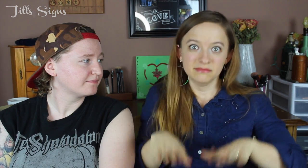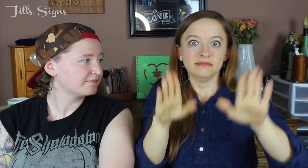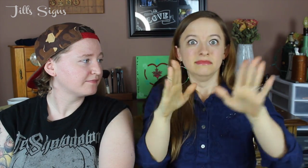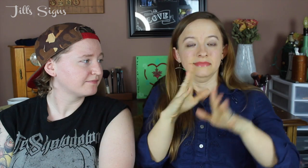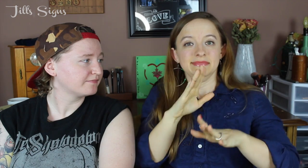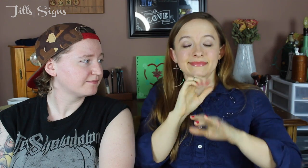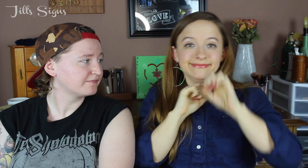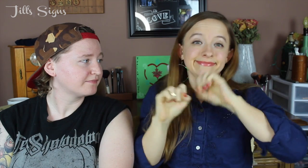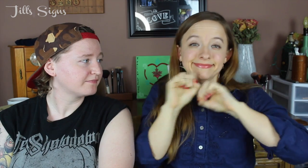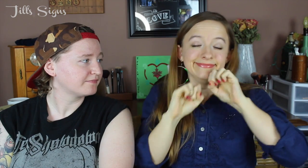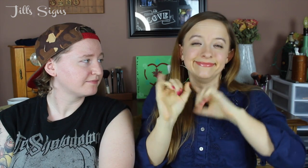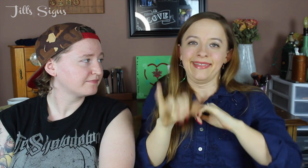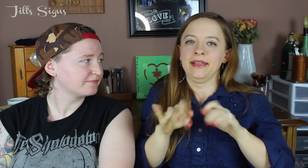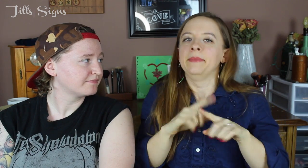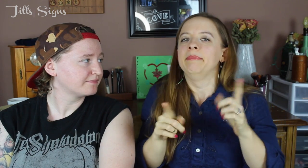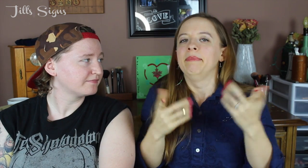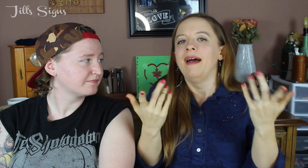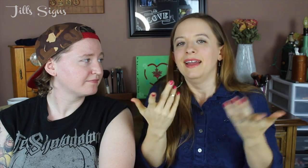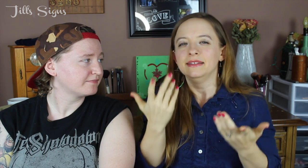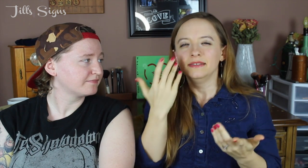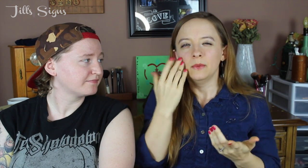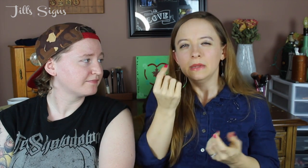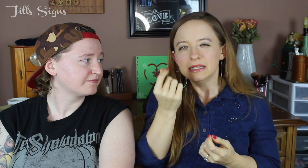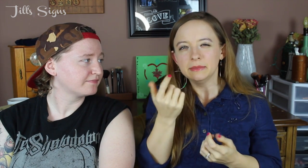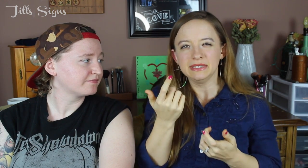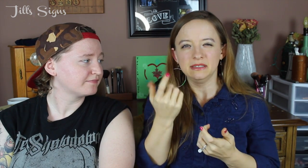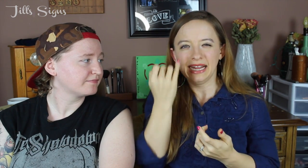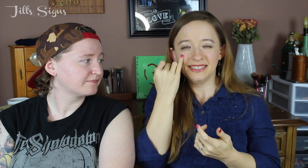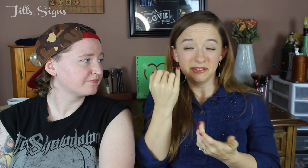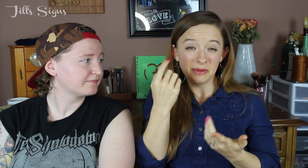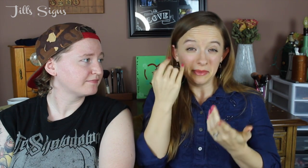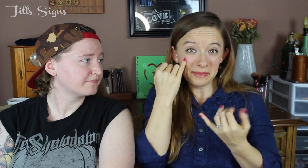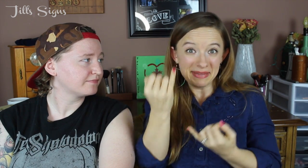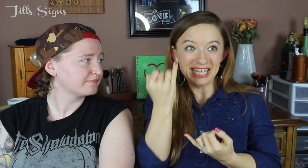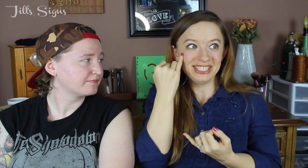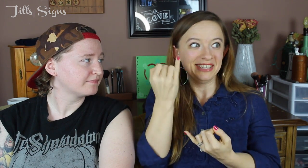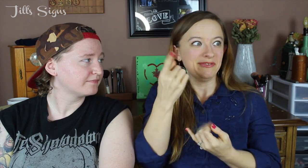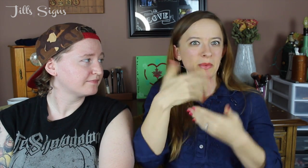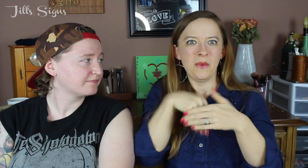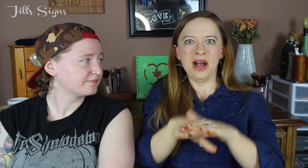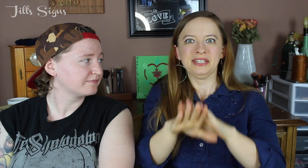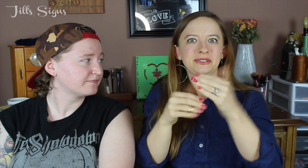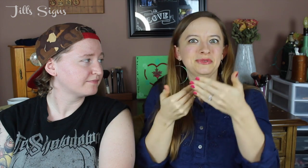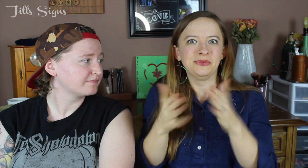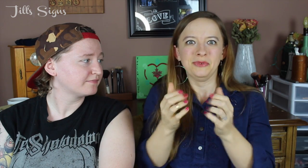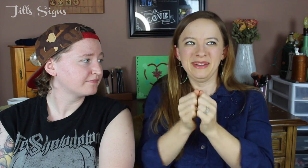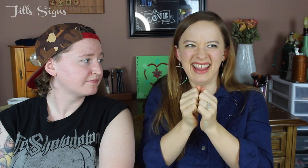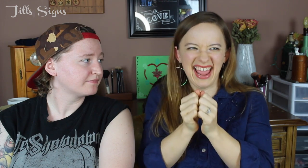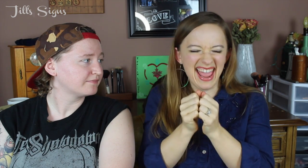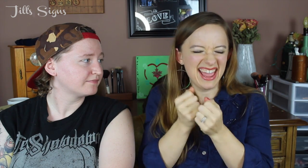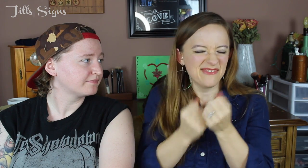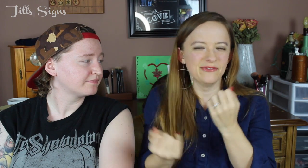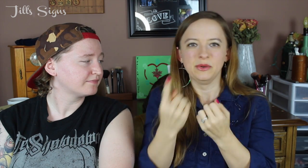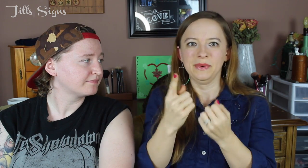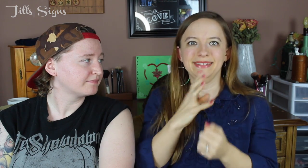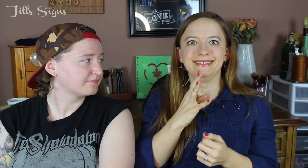a deaf person growing up that way with all those frustrations, but, it's kind of a glimpse. If you can imagine walking into a room and